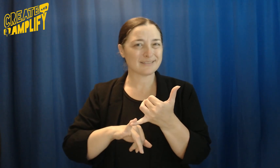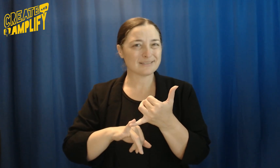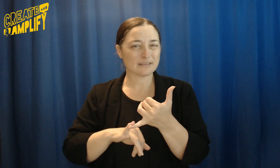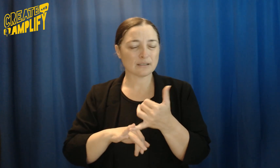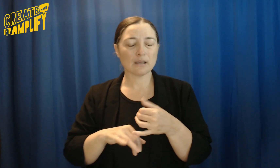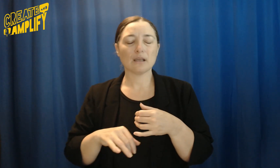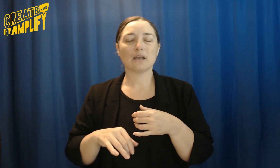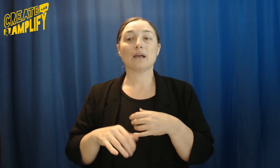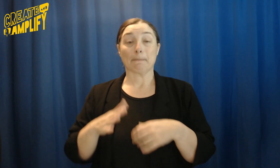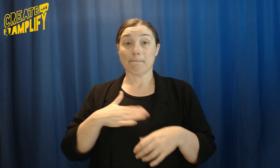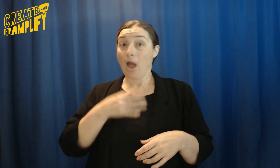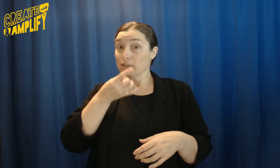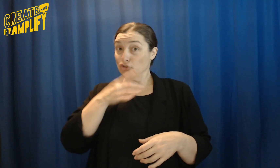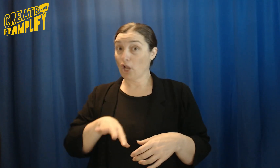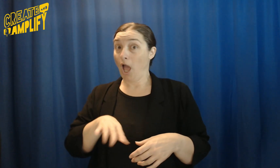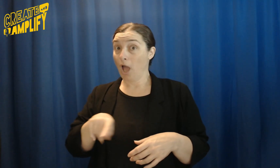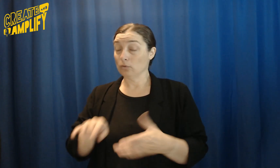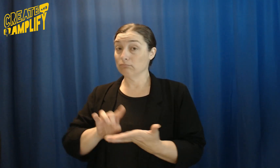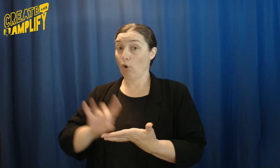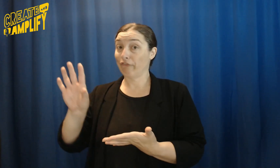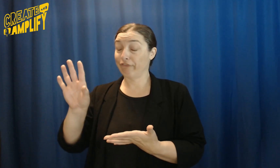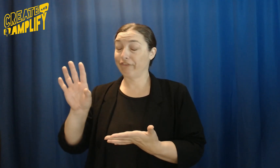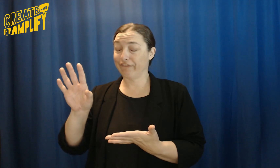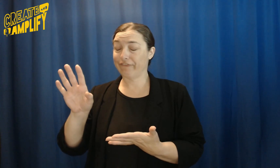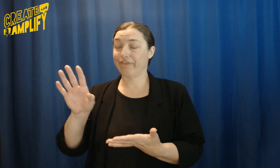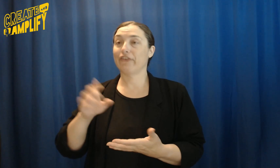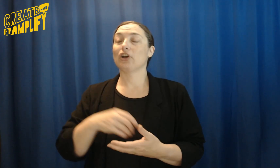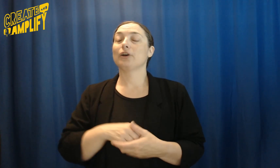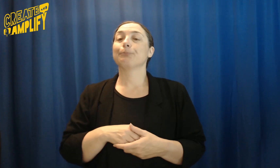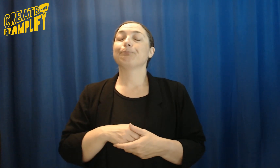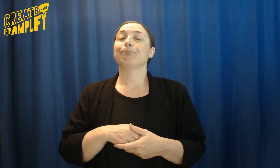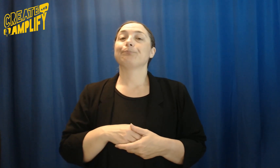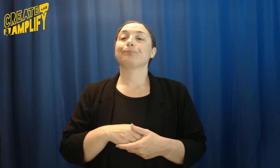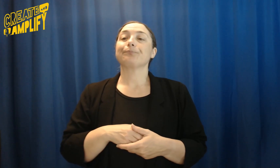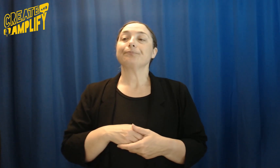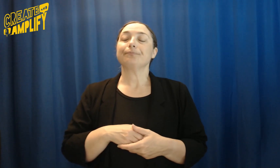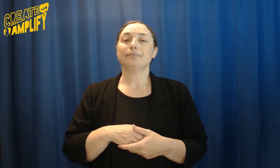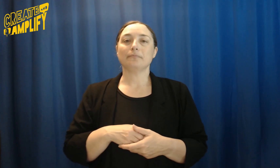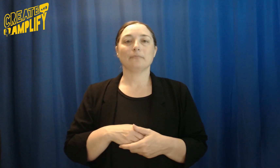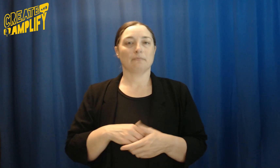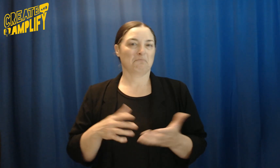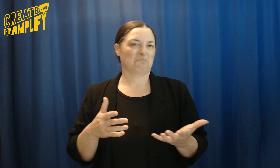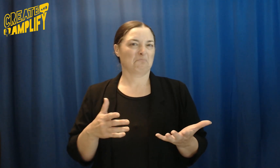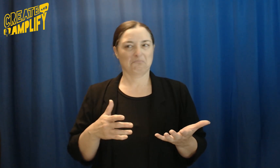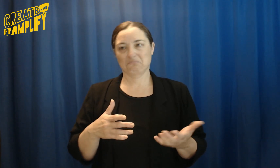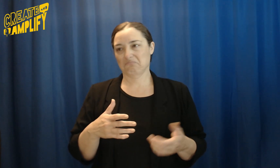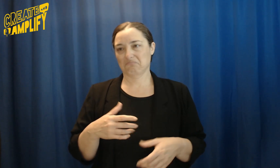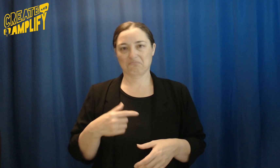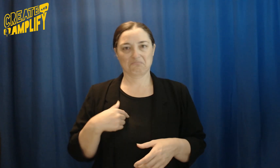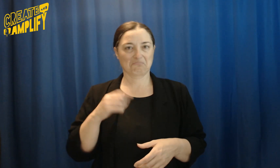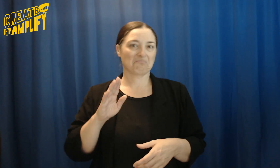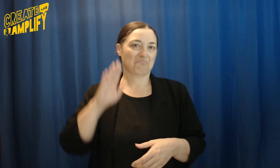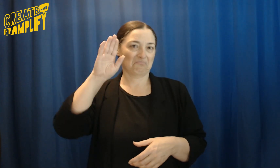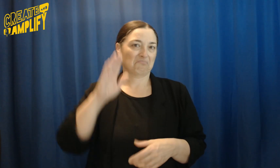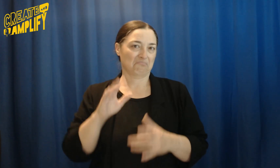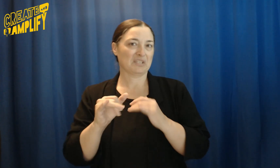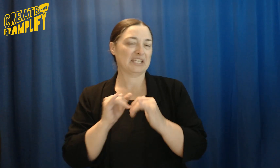child was one of those children. And I thought, I'll do an interview so they can understand how to do